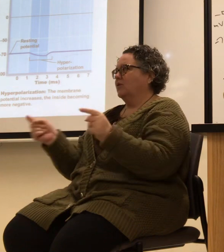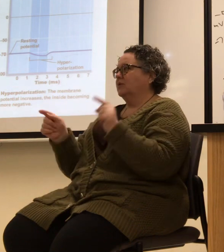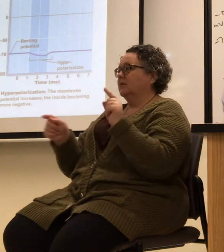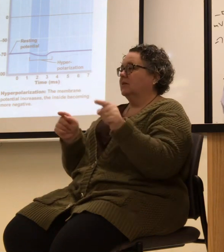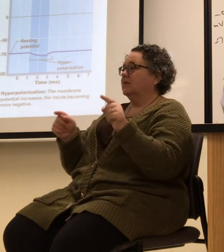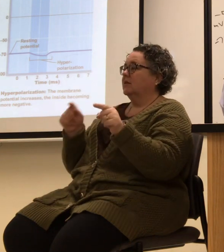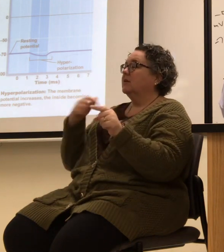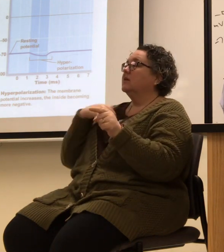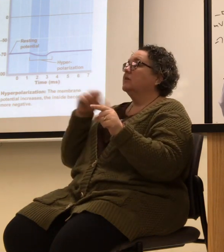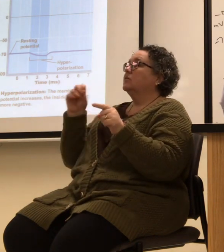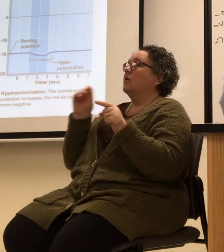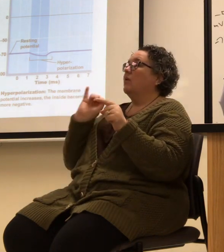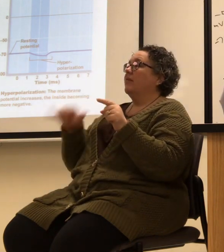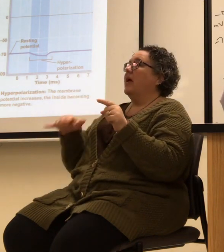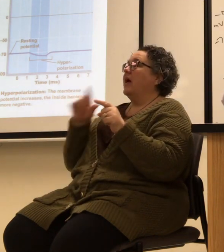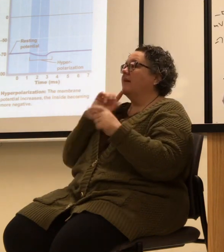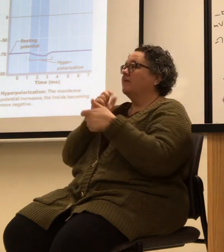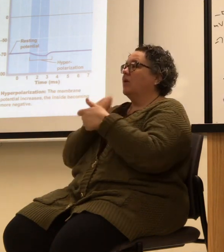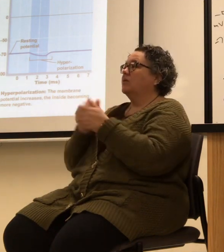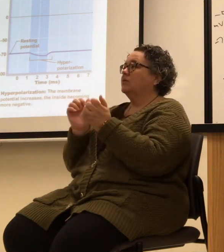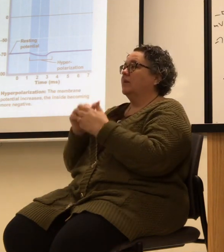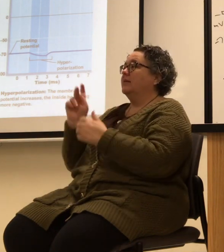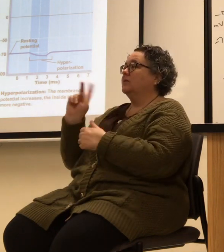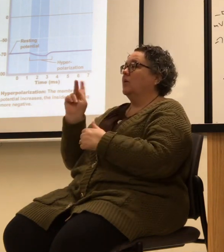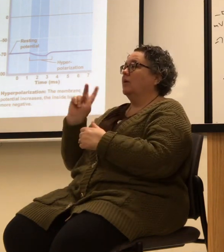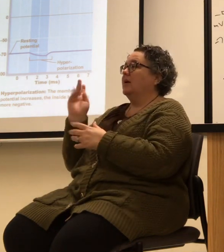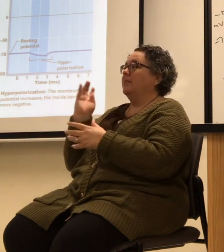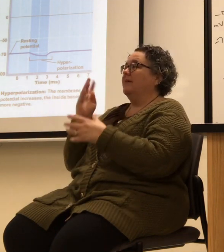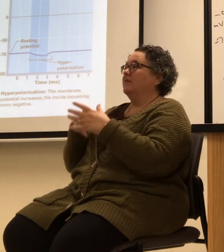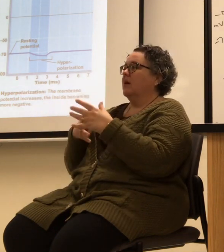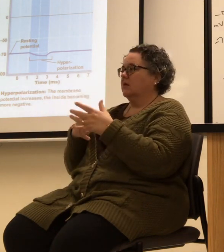that follows with some sodium influx